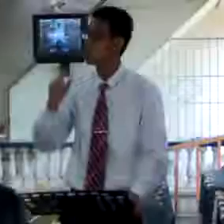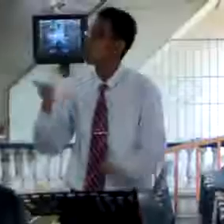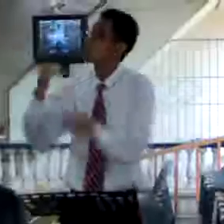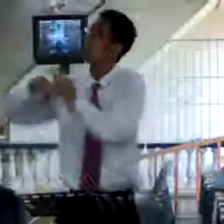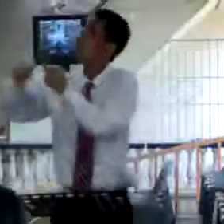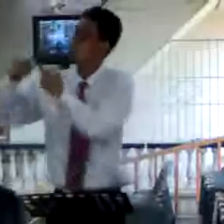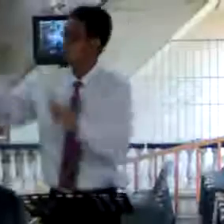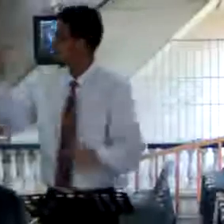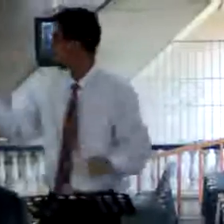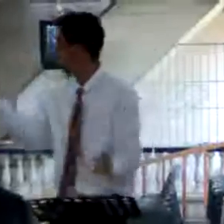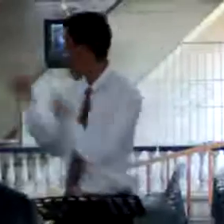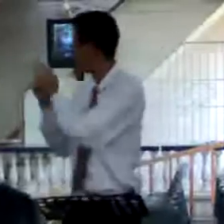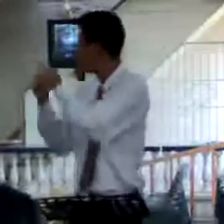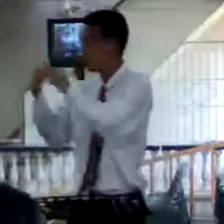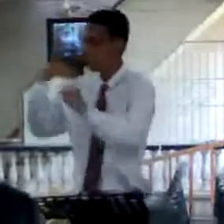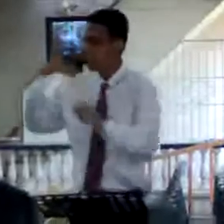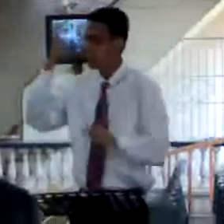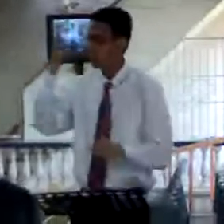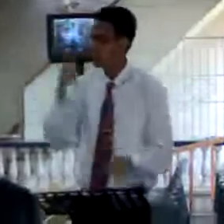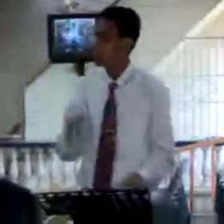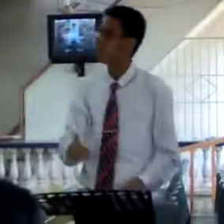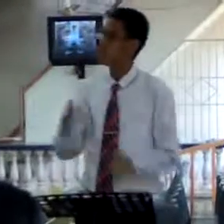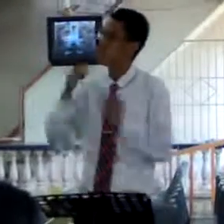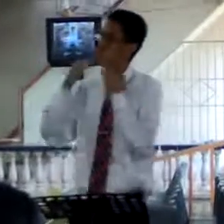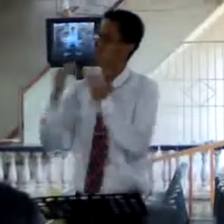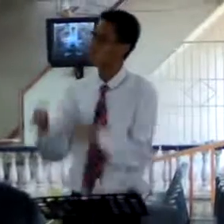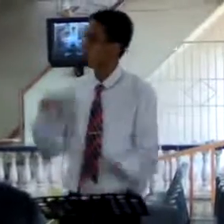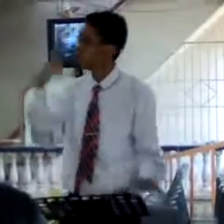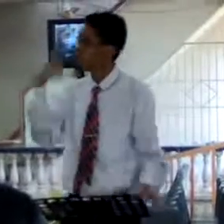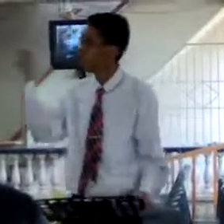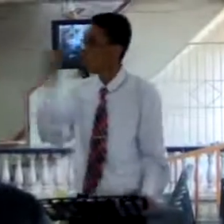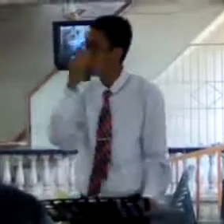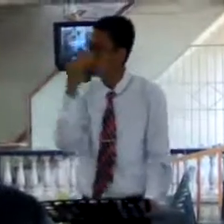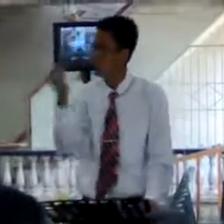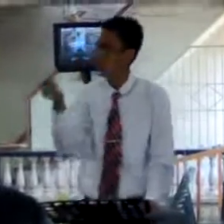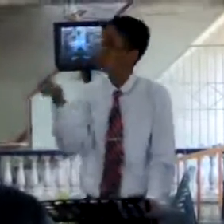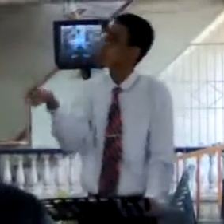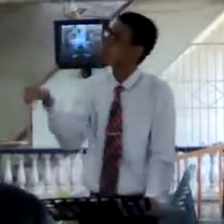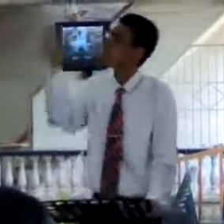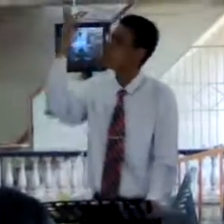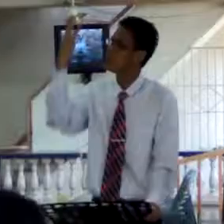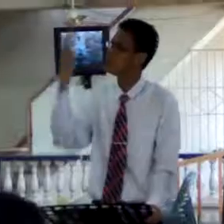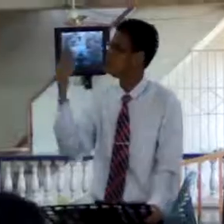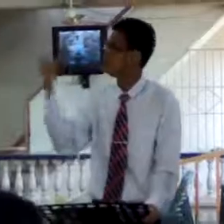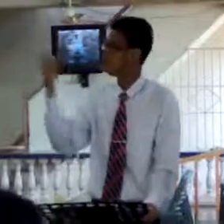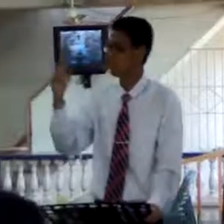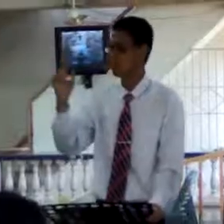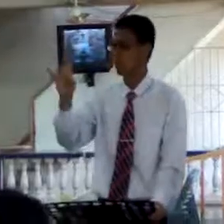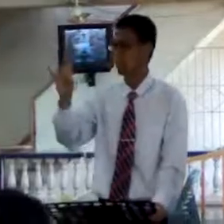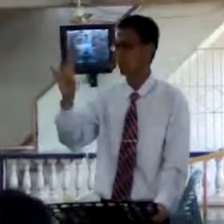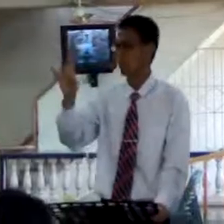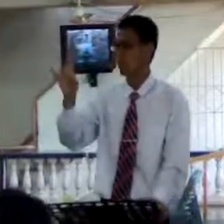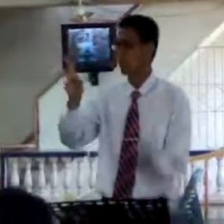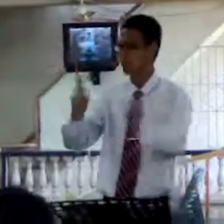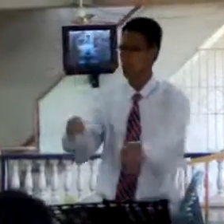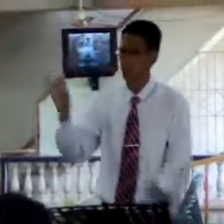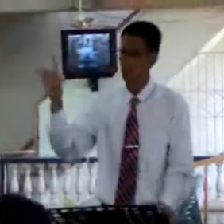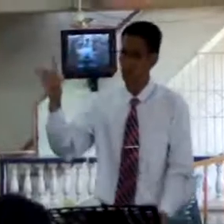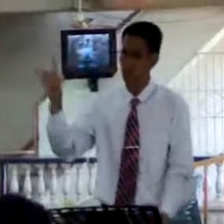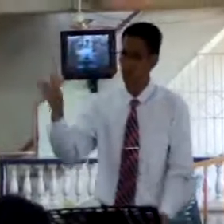A follower, you are not a pastor, you know? So since we are a follower,